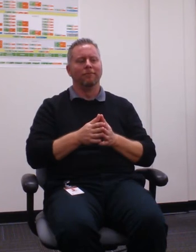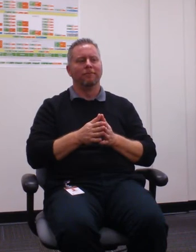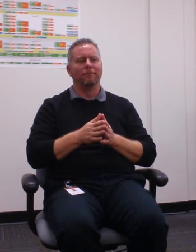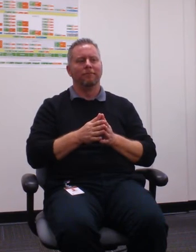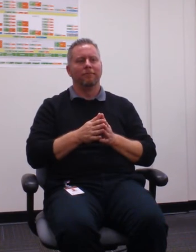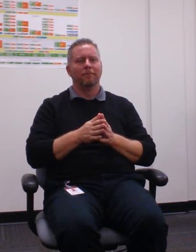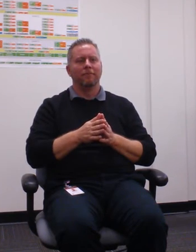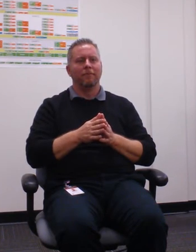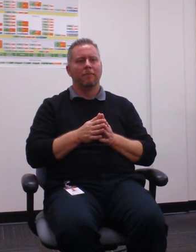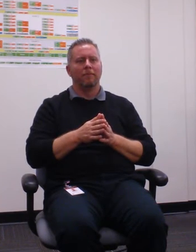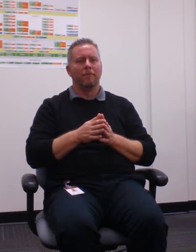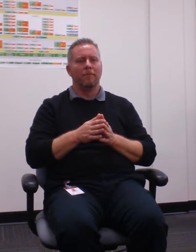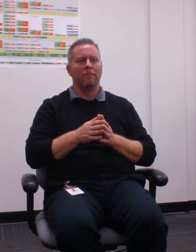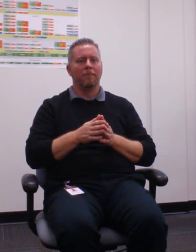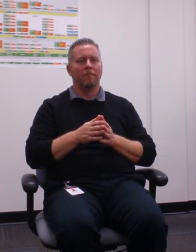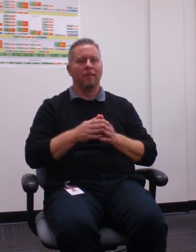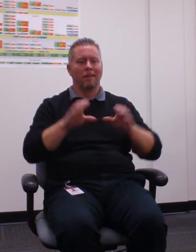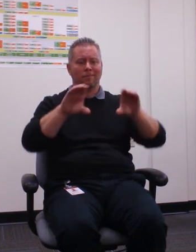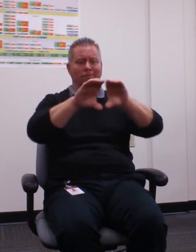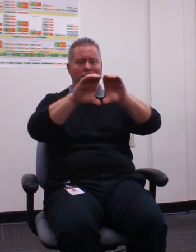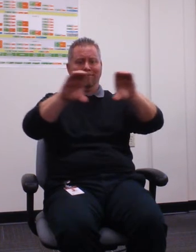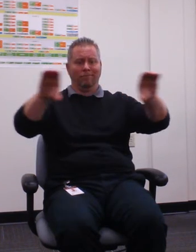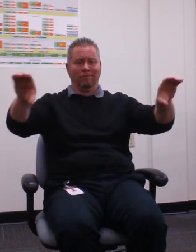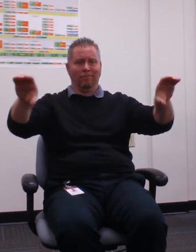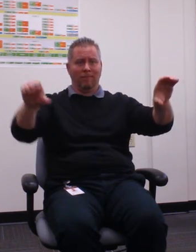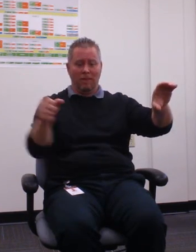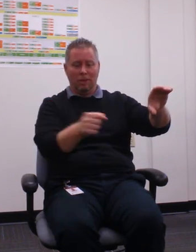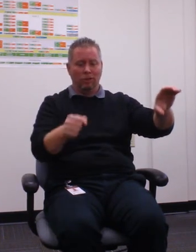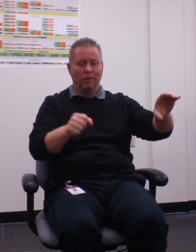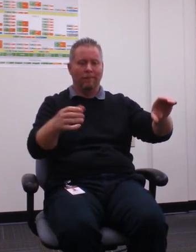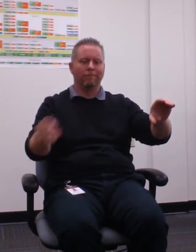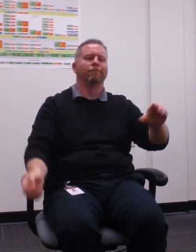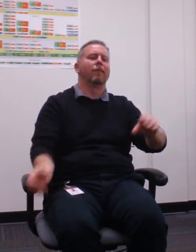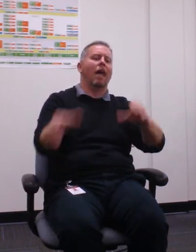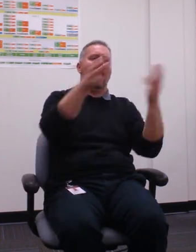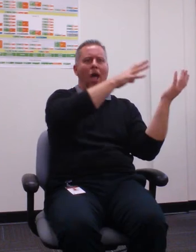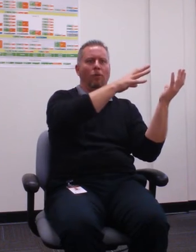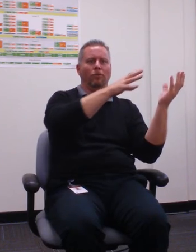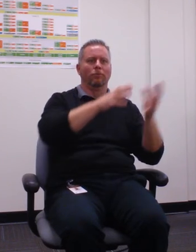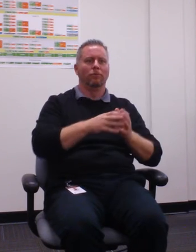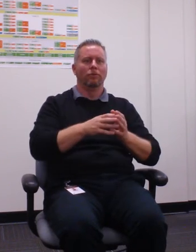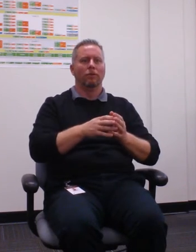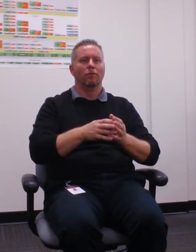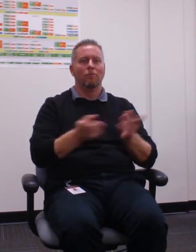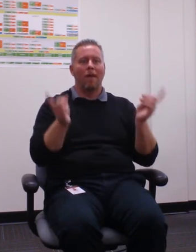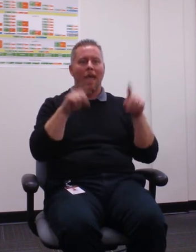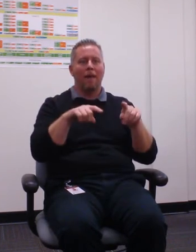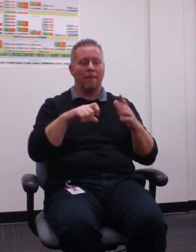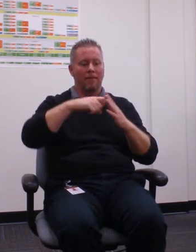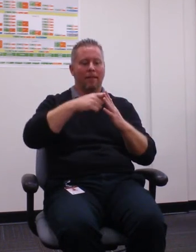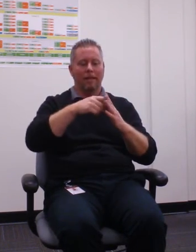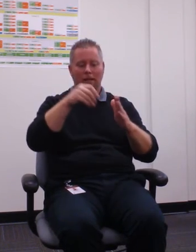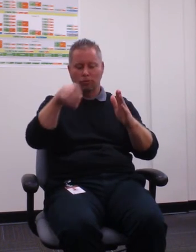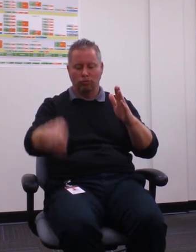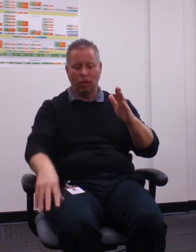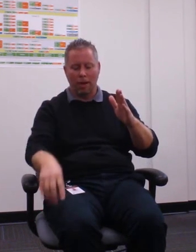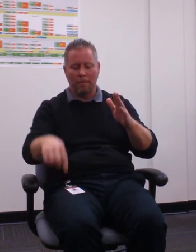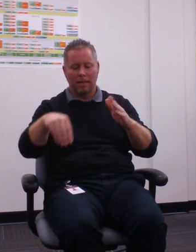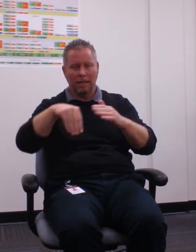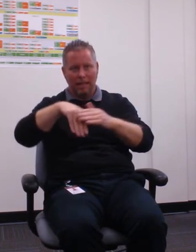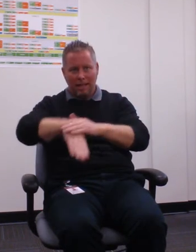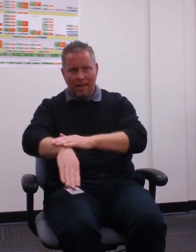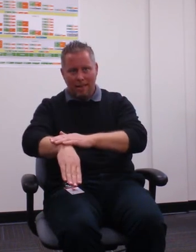They took the center console and shifter assembly out. And it had dropped right there where the